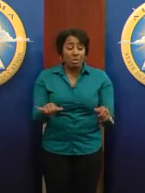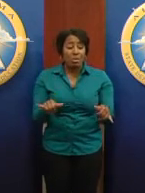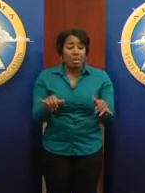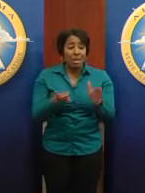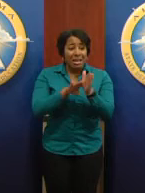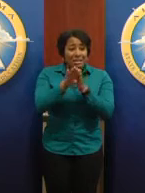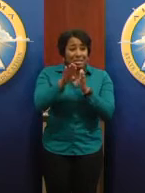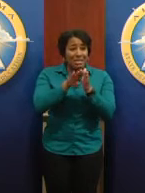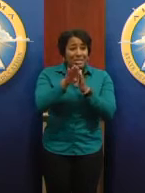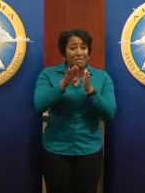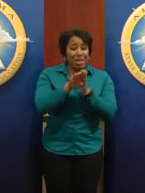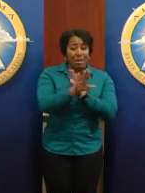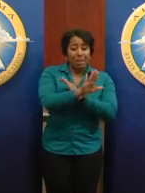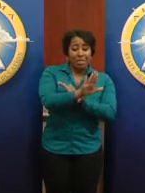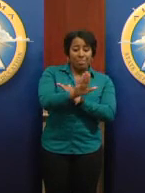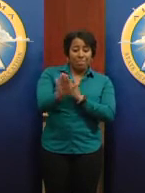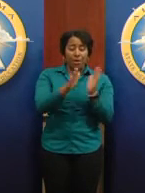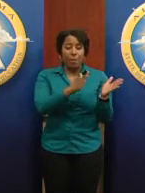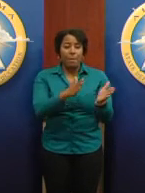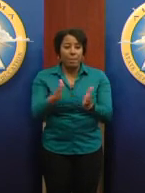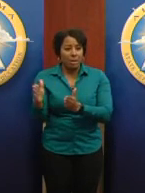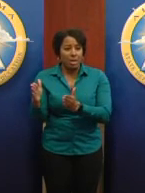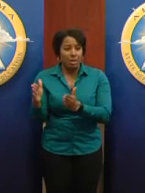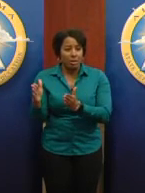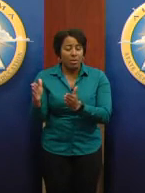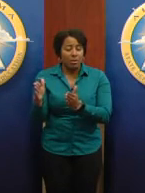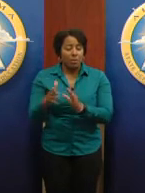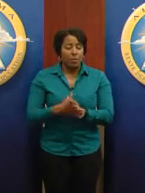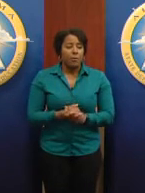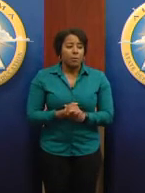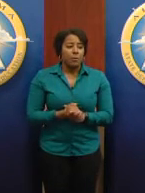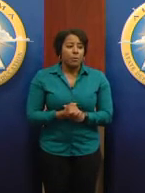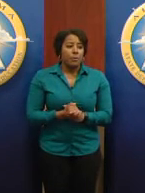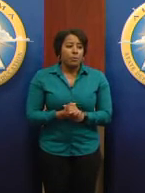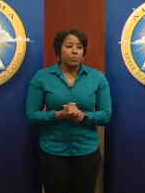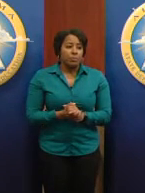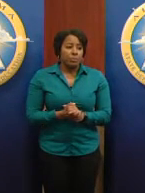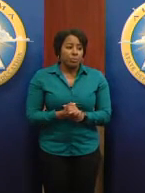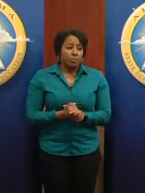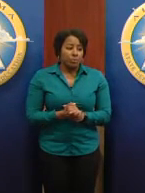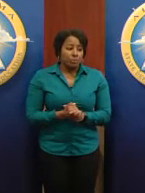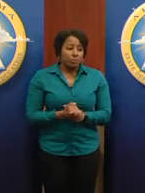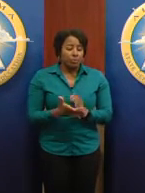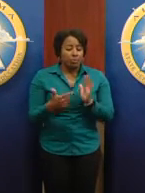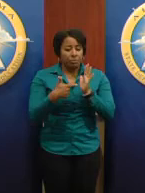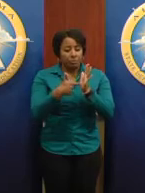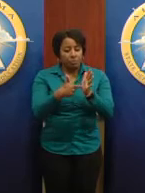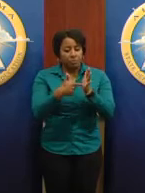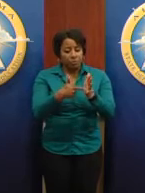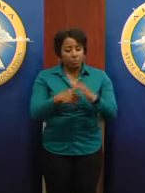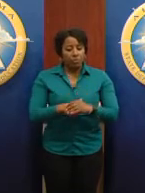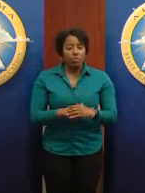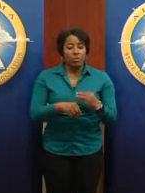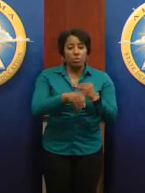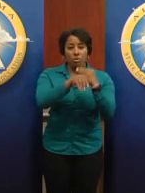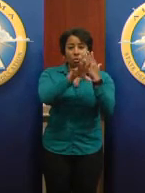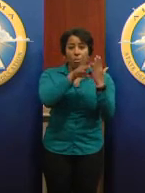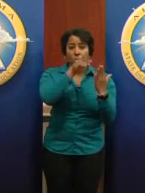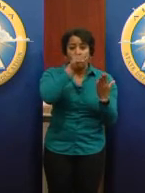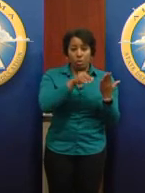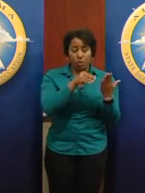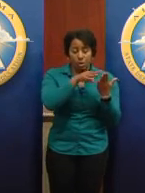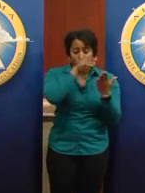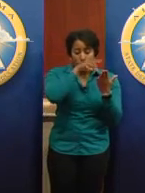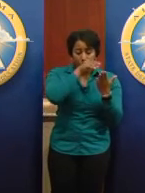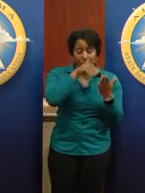ground responses, their plan for what that will look like. For instance, remote learning. I mentioned